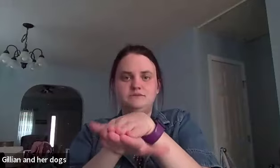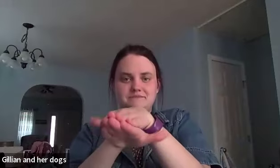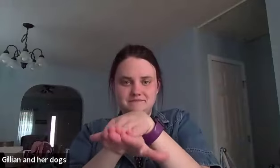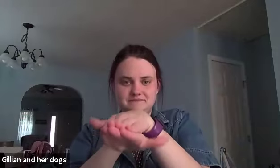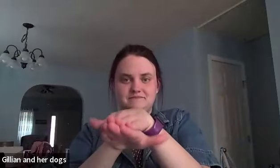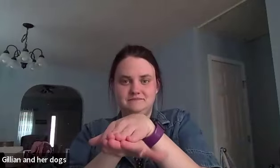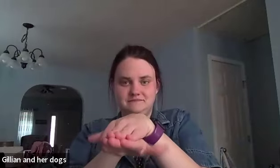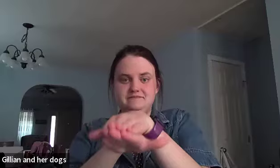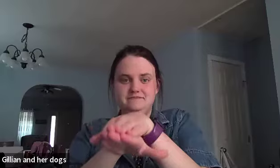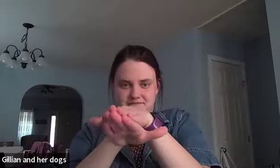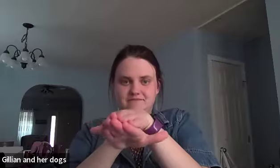turtle. hmm